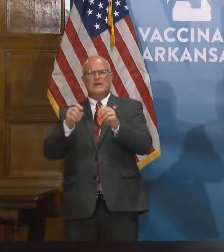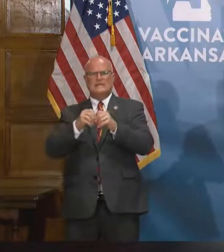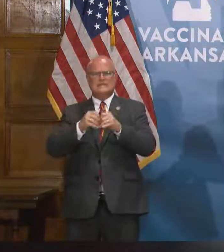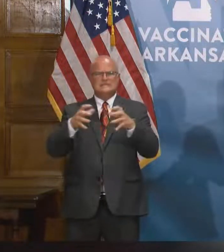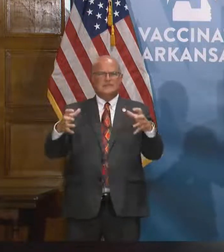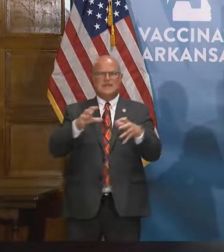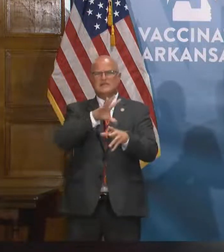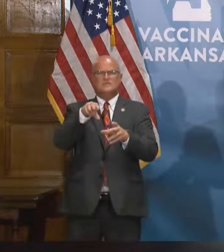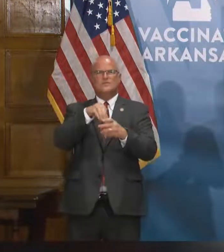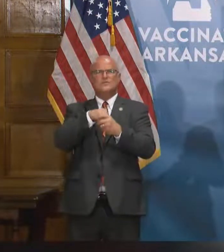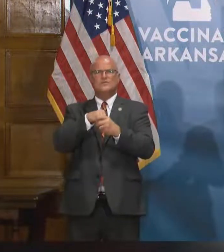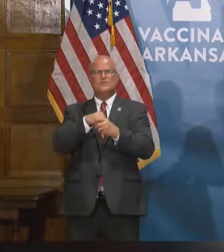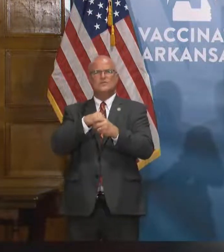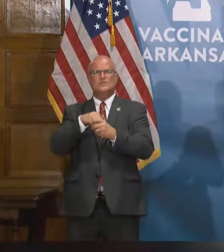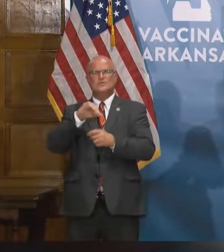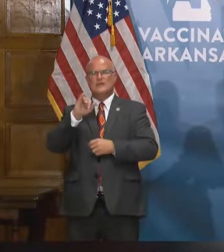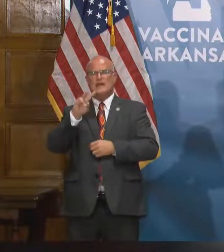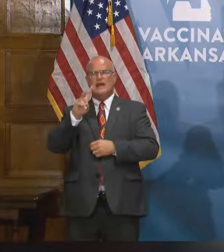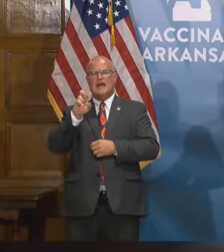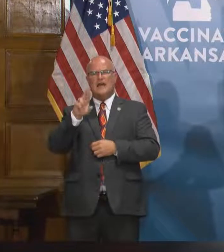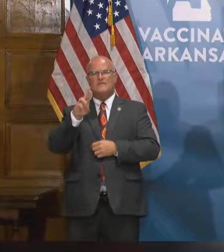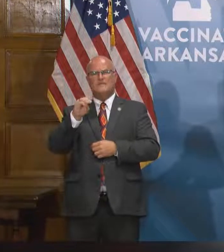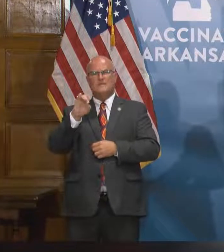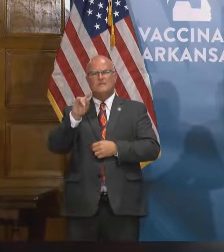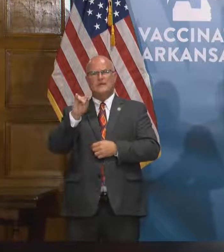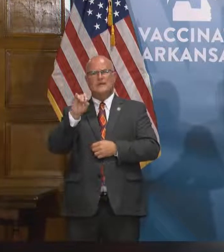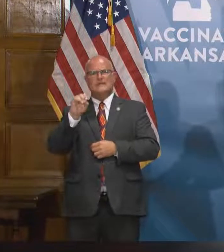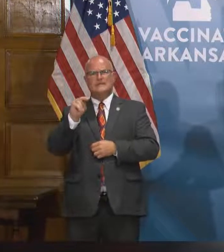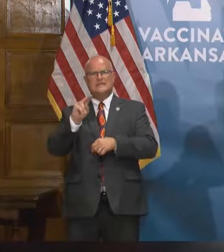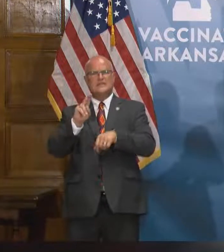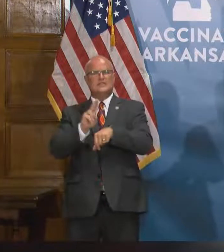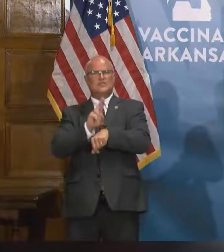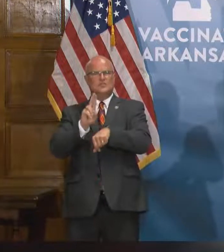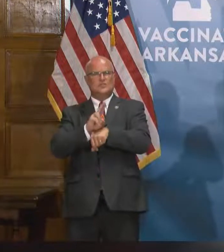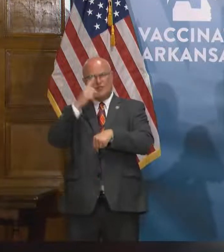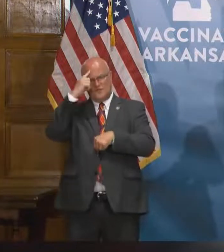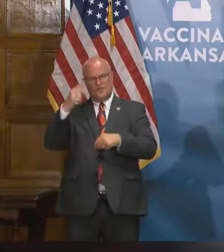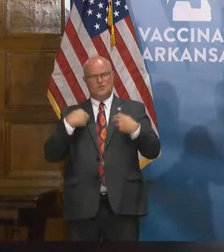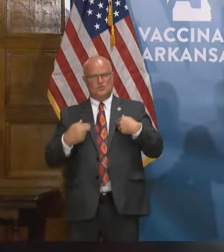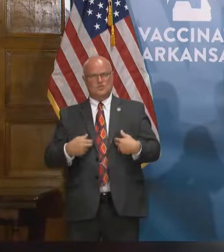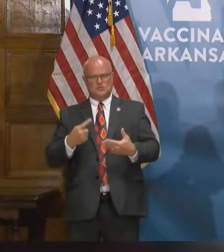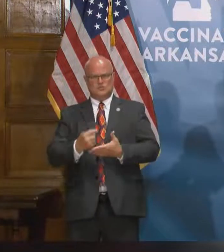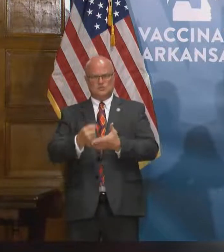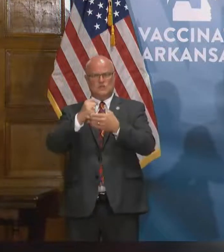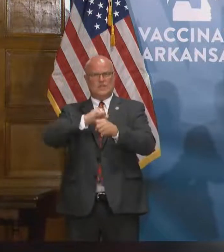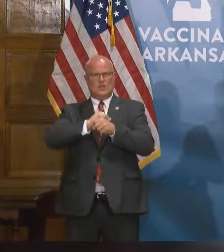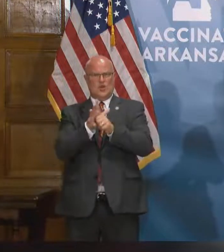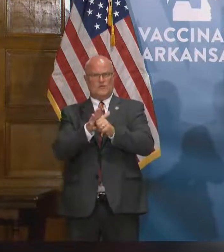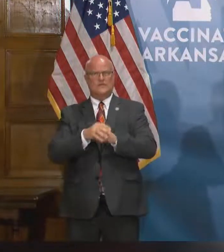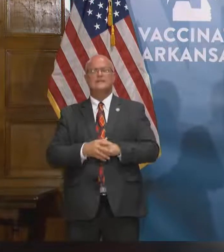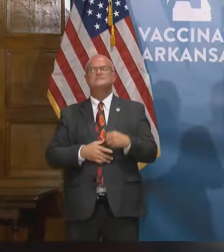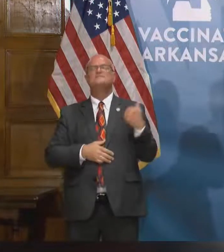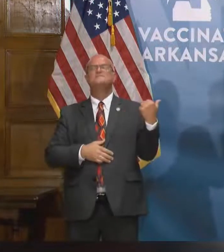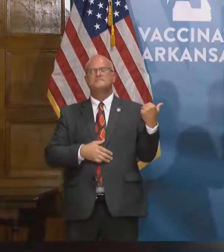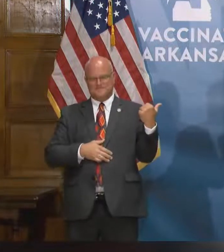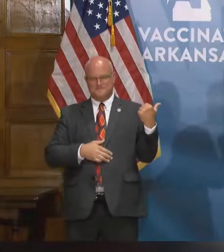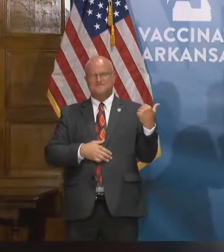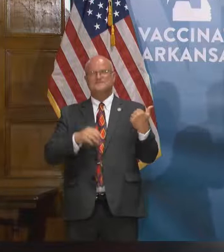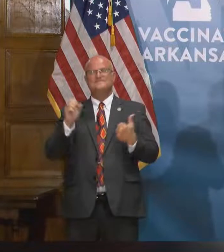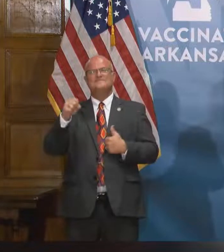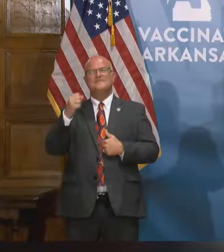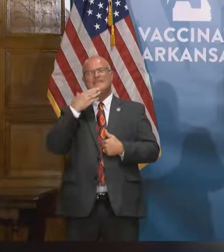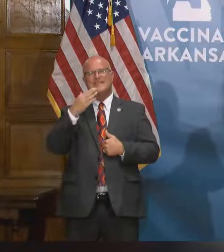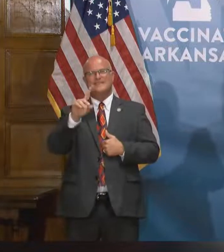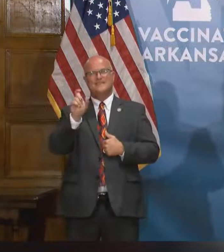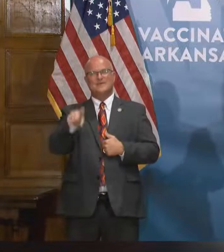to include ivermectin using the human form as well to treat COVID? Yes, thank you for that question.